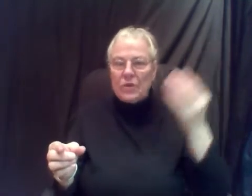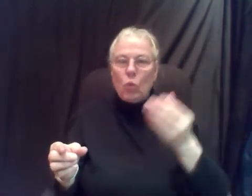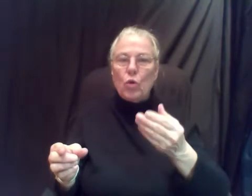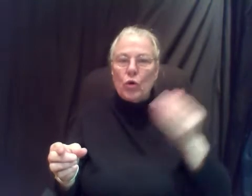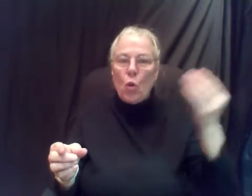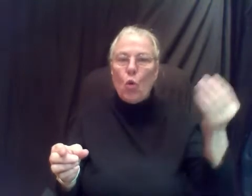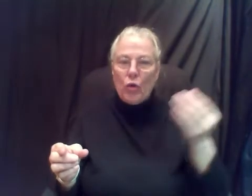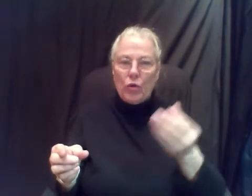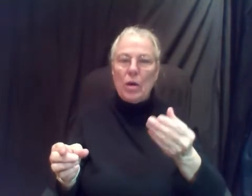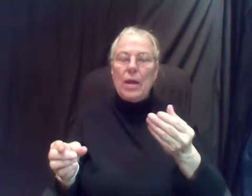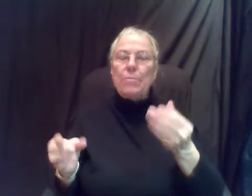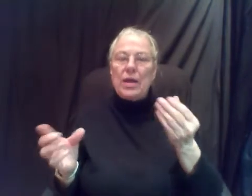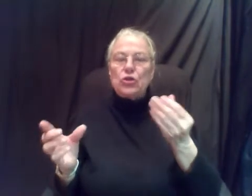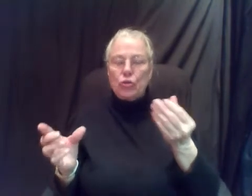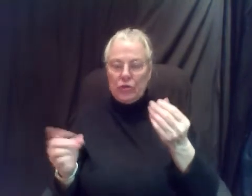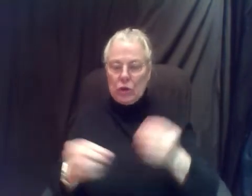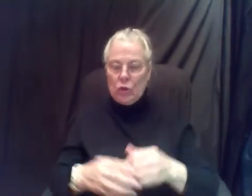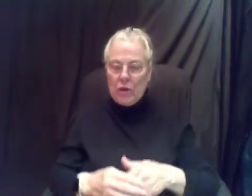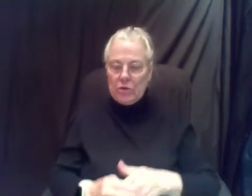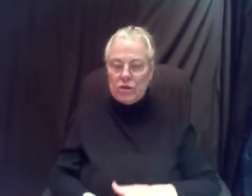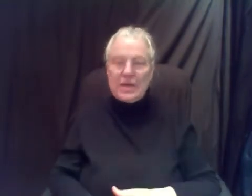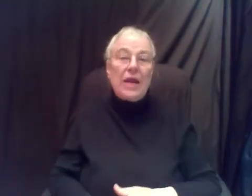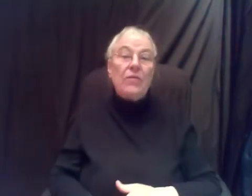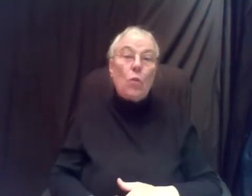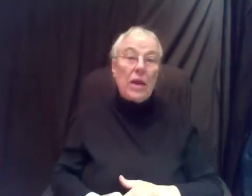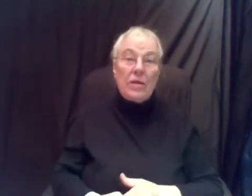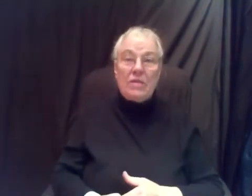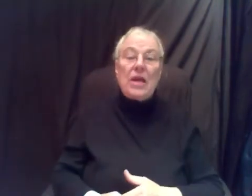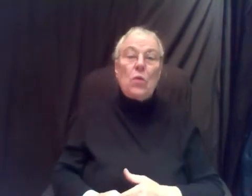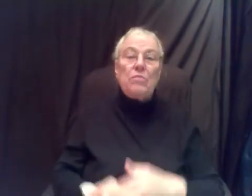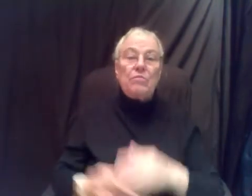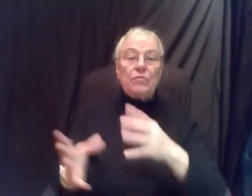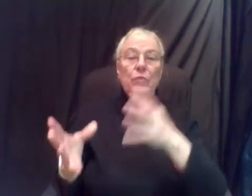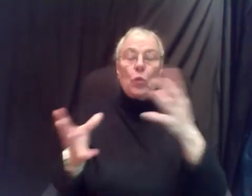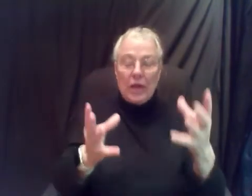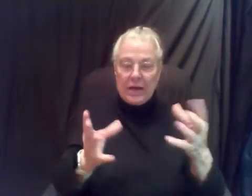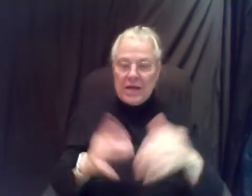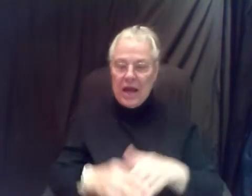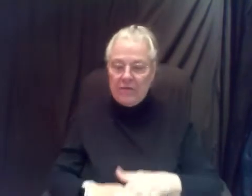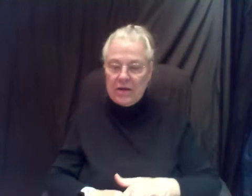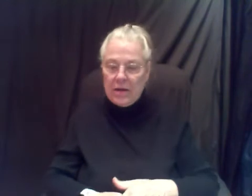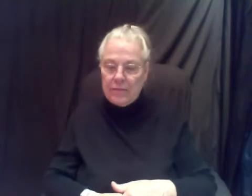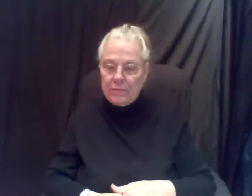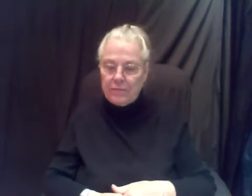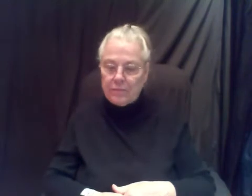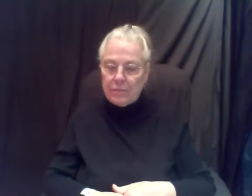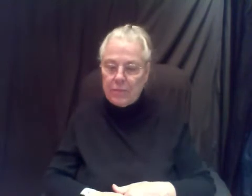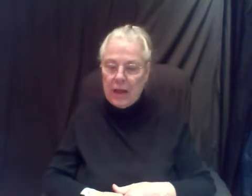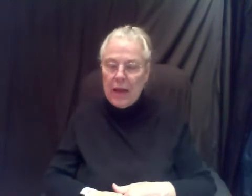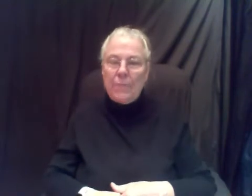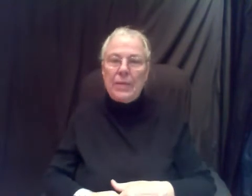word order, make sure that you understand the way that they would like to have it done.